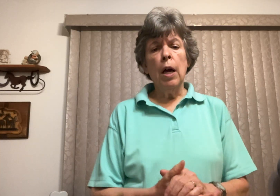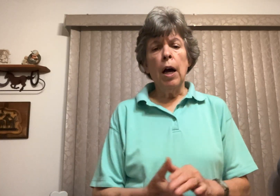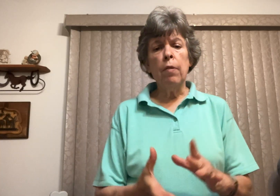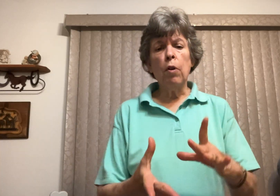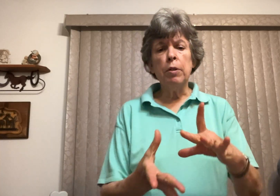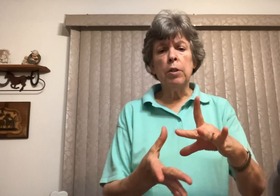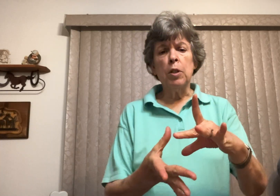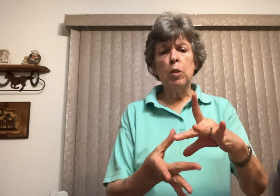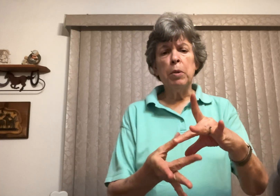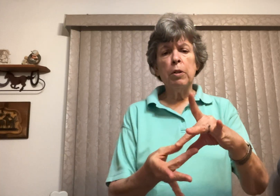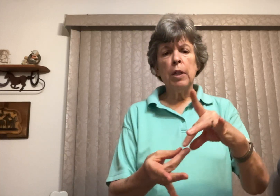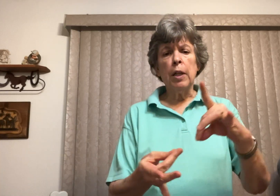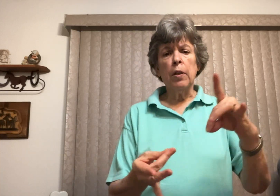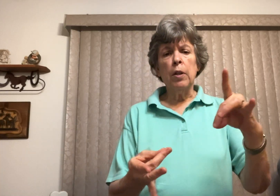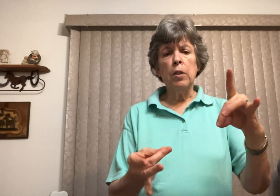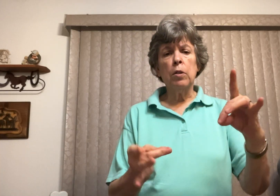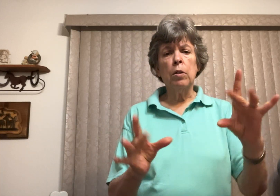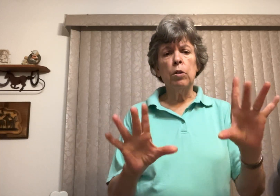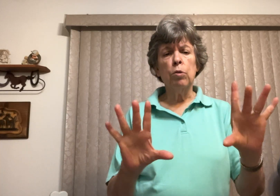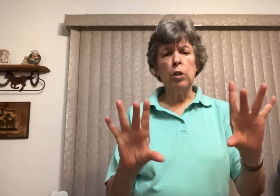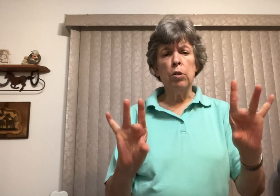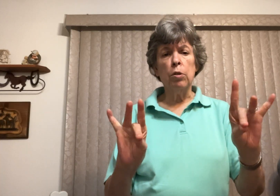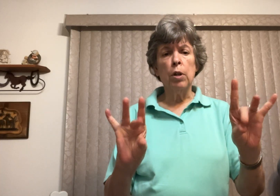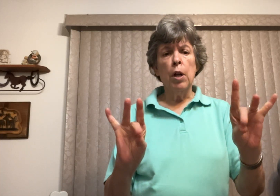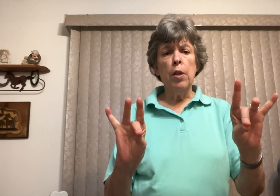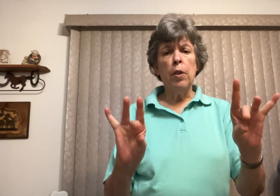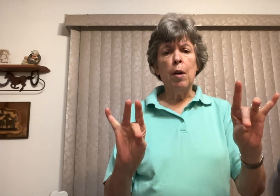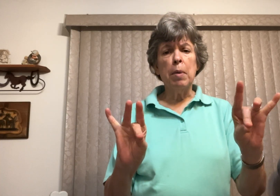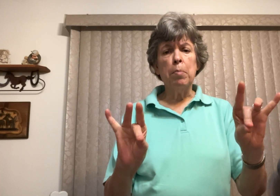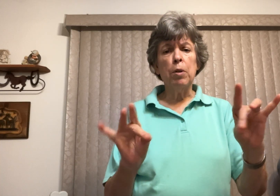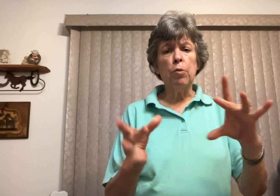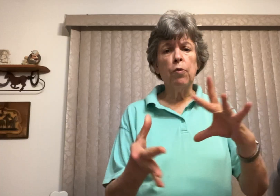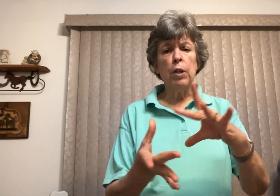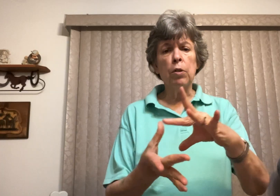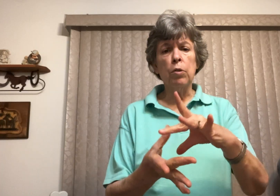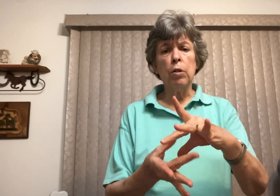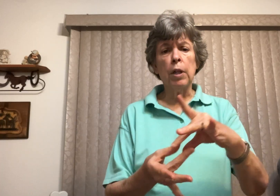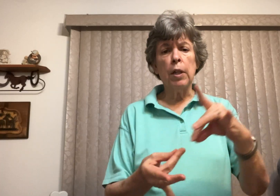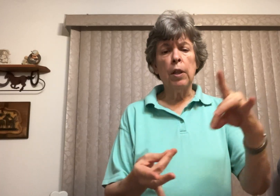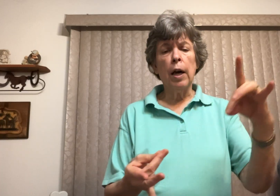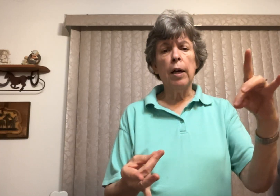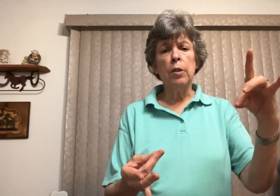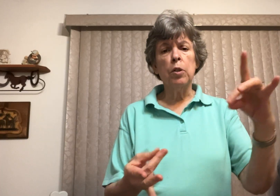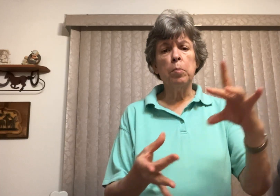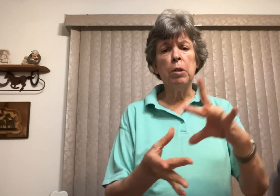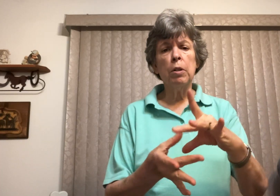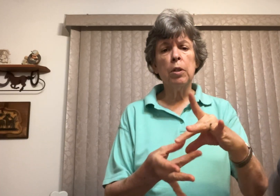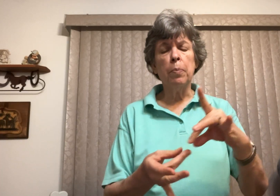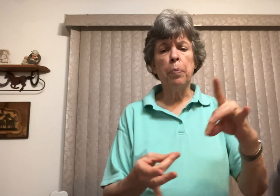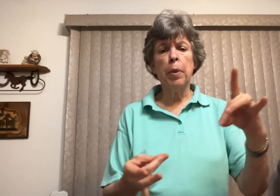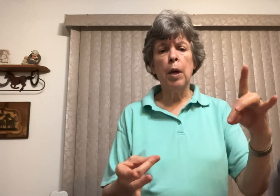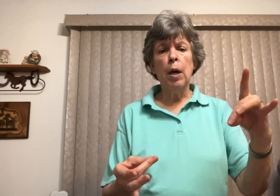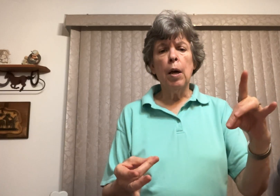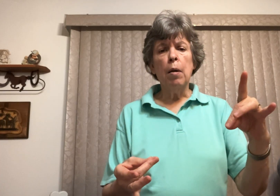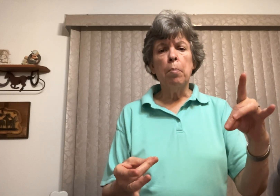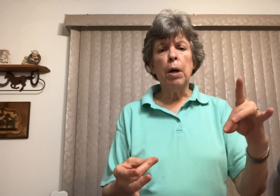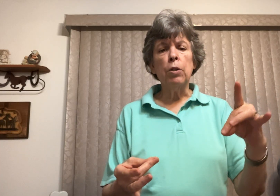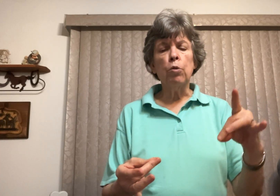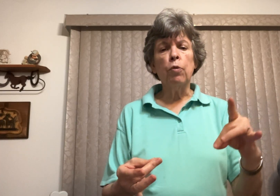I've always done spirit like this, using your thumb and middle fingers like that, spirit. But you'll